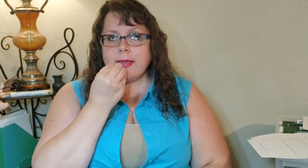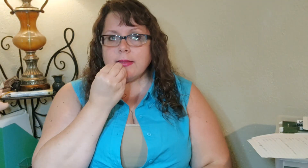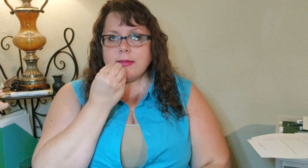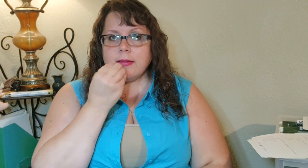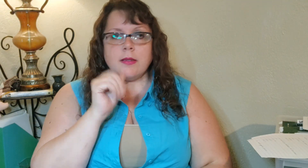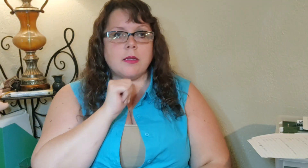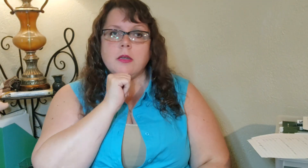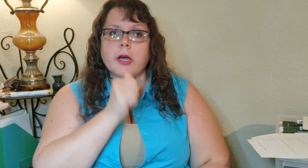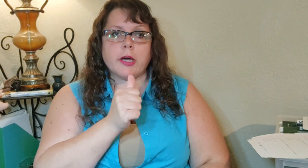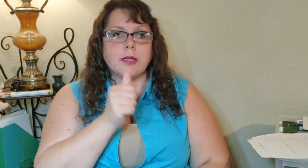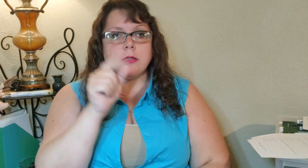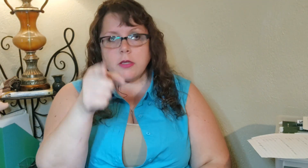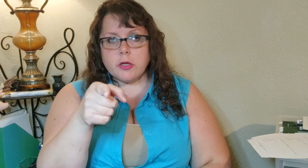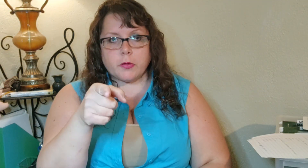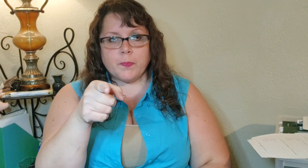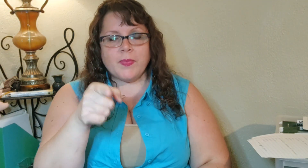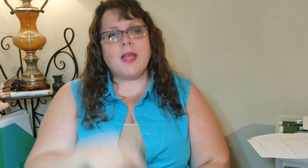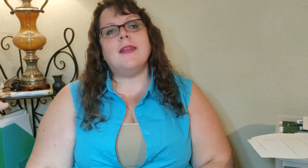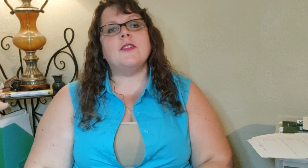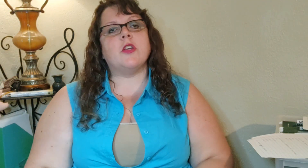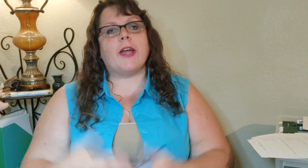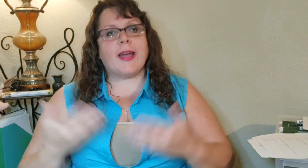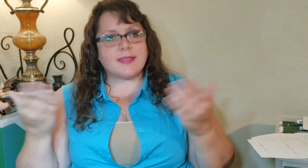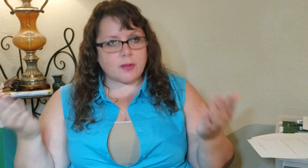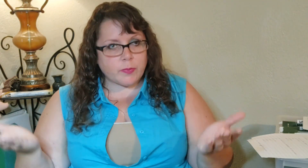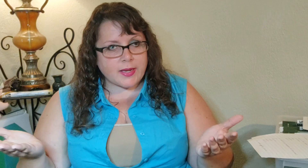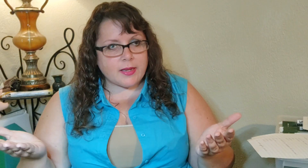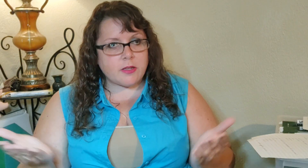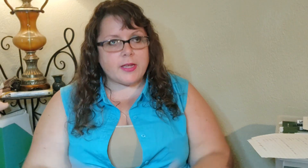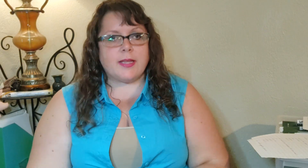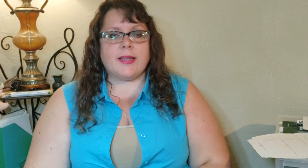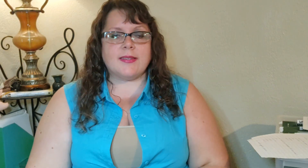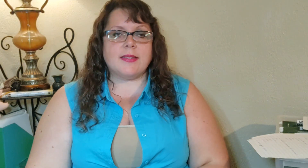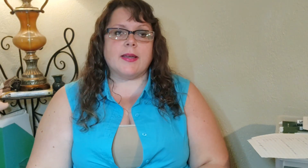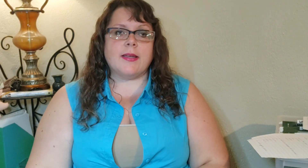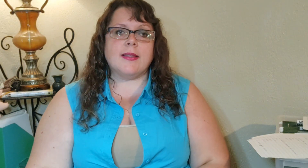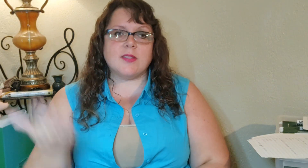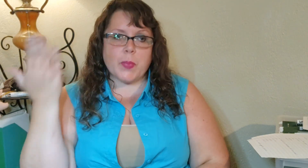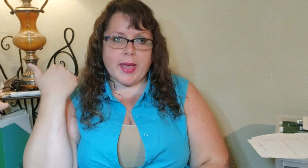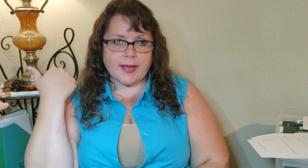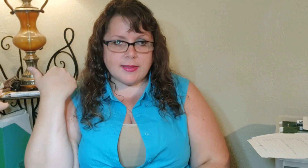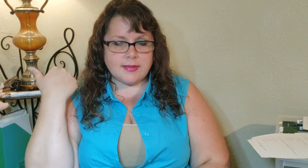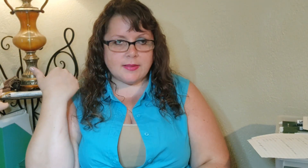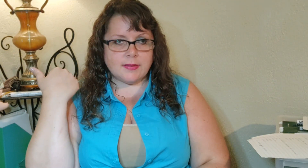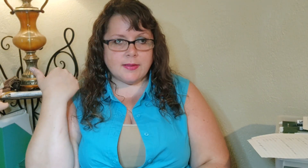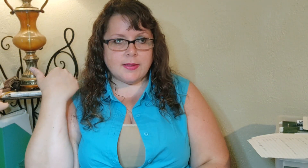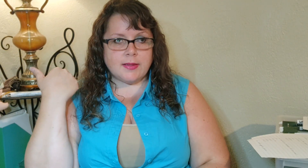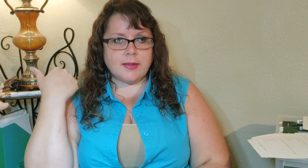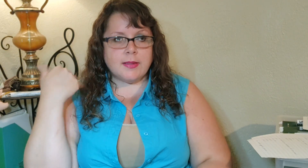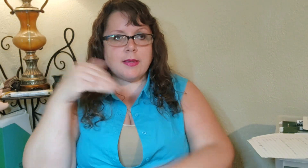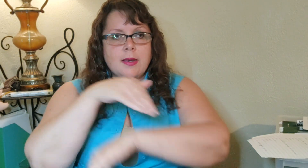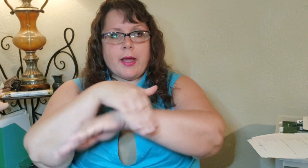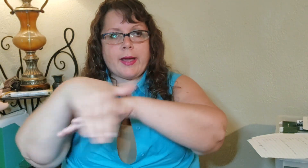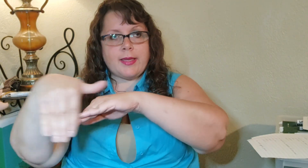eat, not you. So you're asking, why didn't you eat last night? That's past,